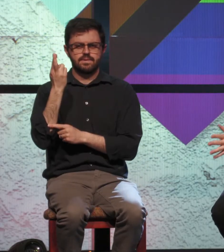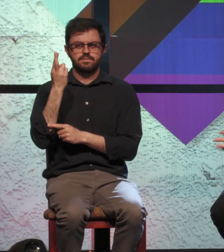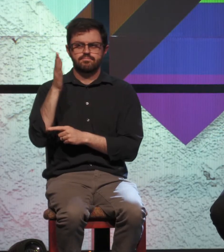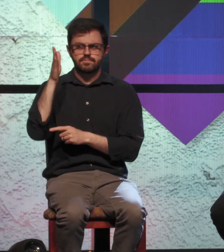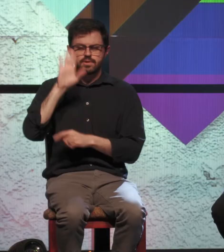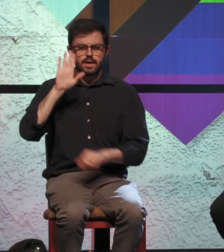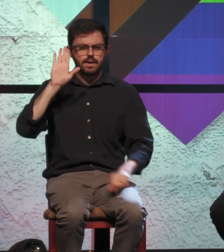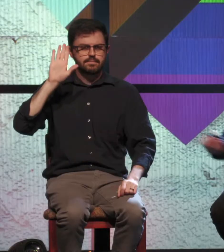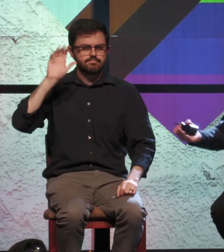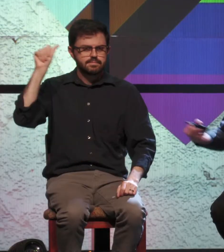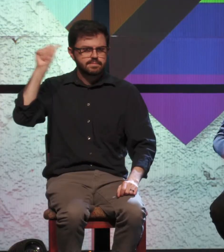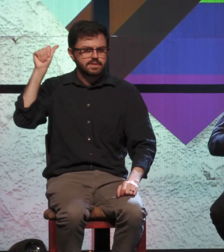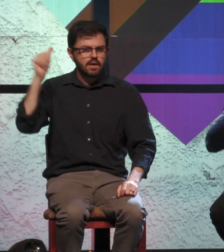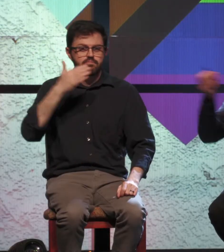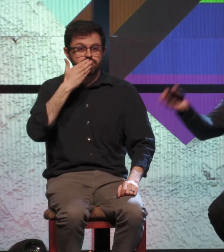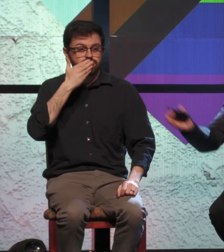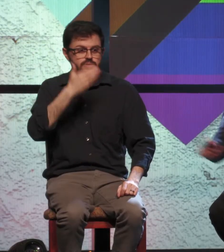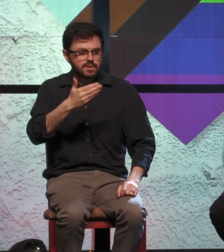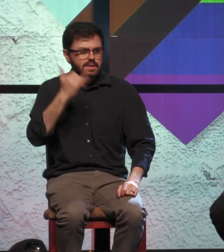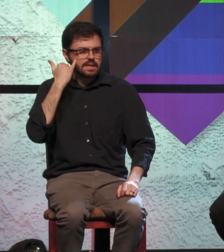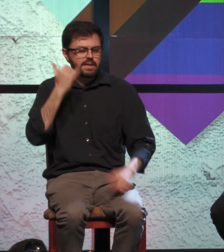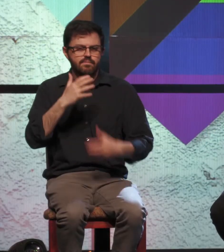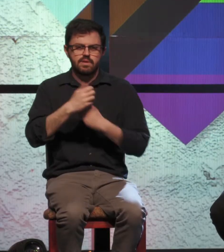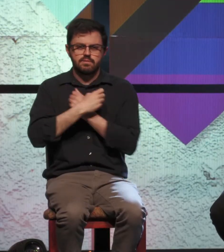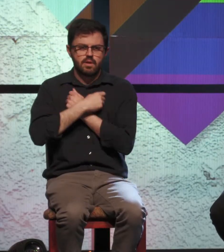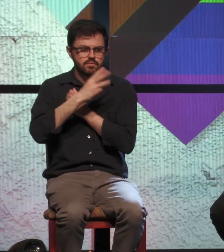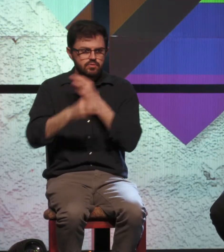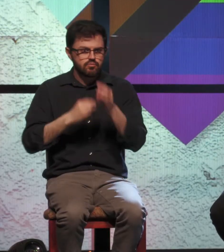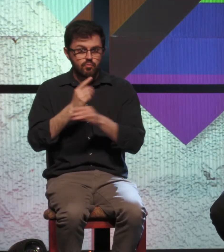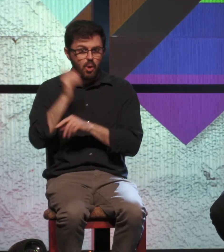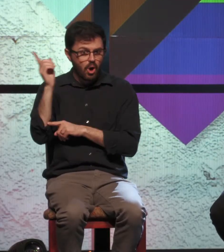the world, that the best thing I can do is do the same.